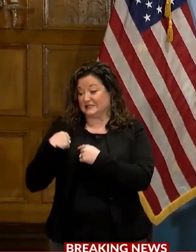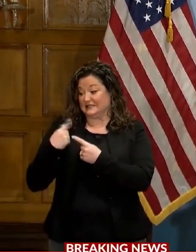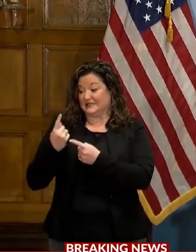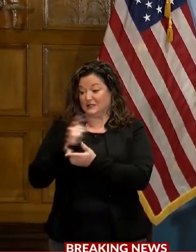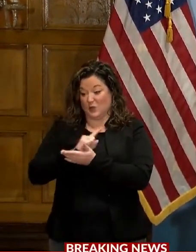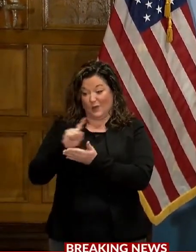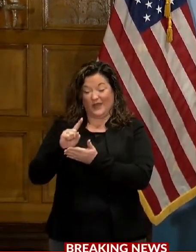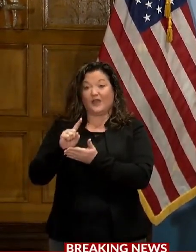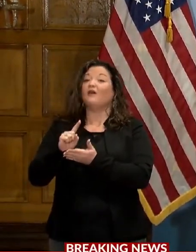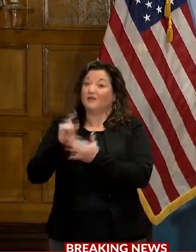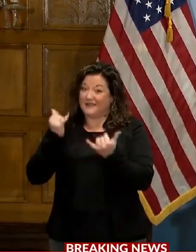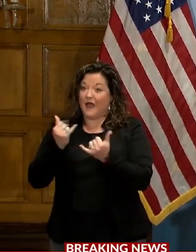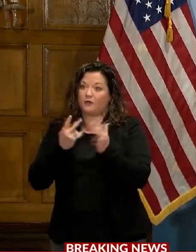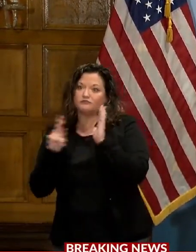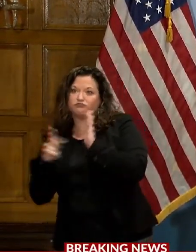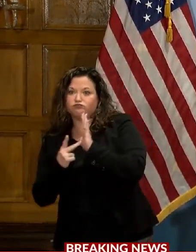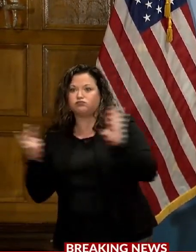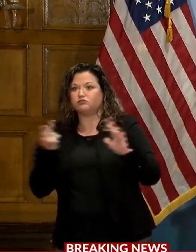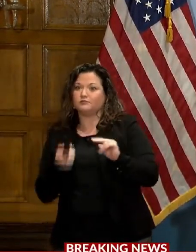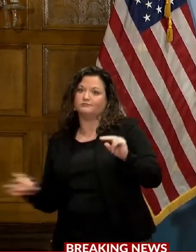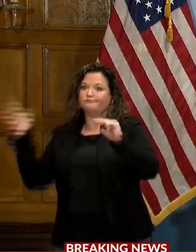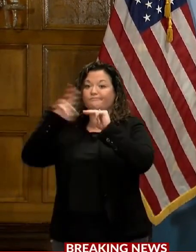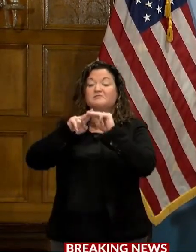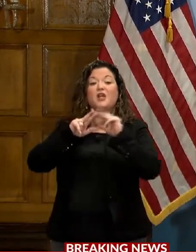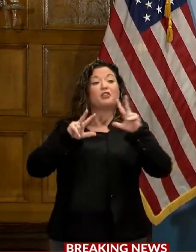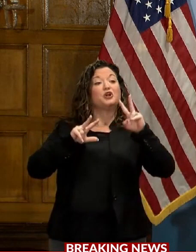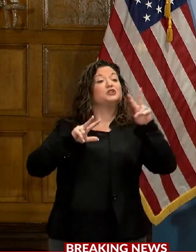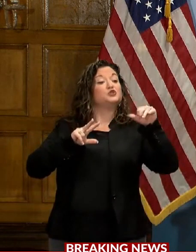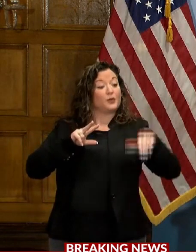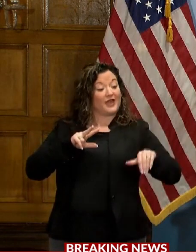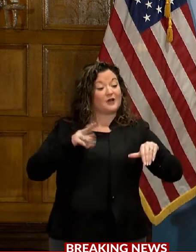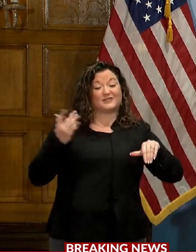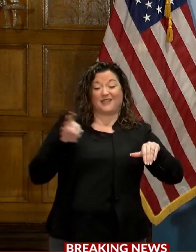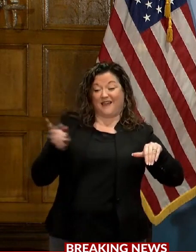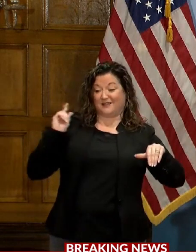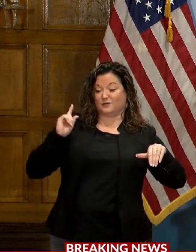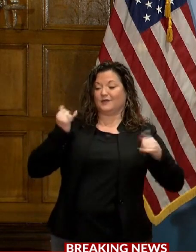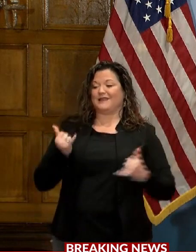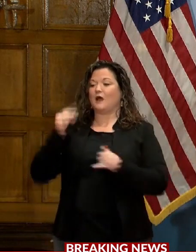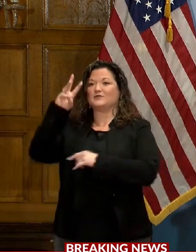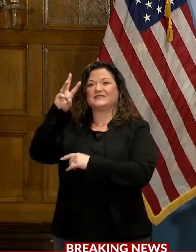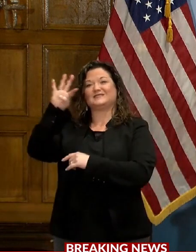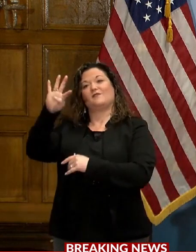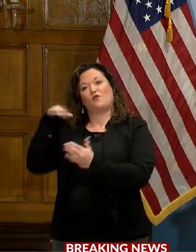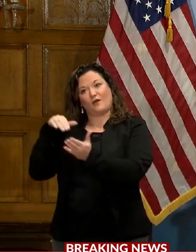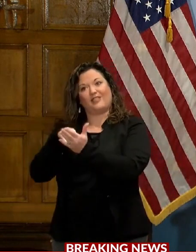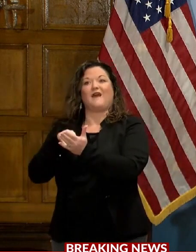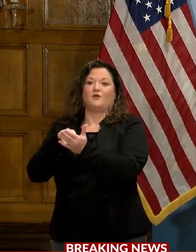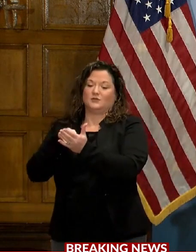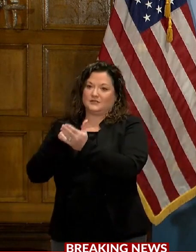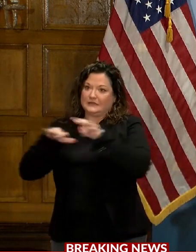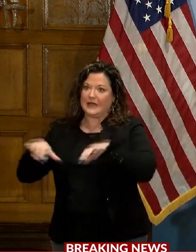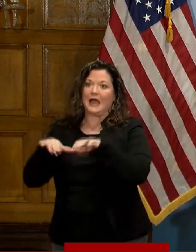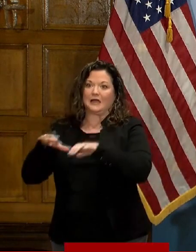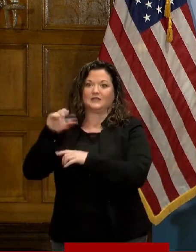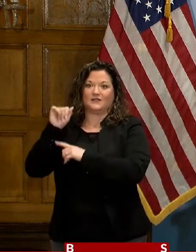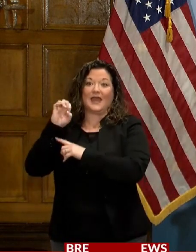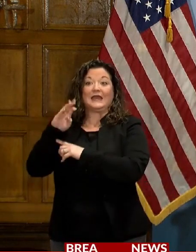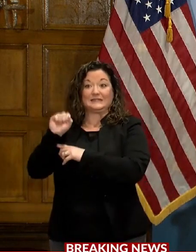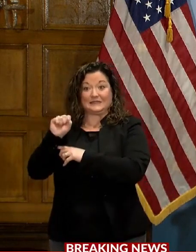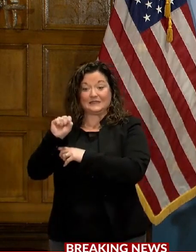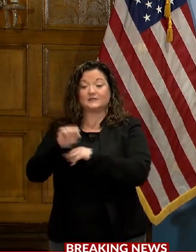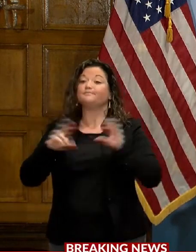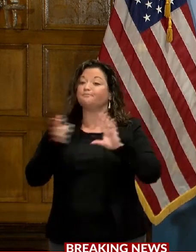week. 1 week ago, we were at 32,000. Today, we're at over 64,000 active cases. Hospitalizations